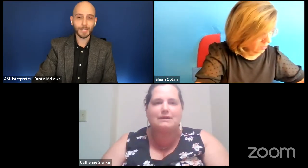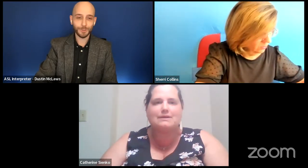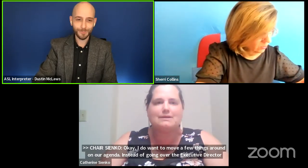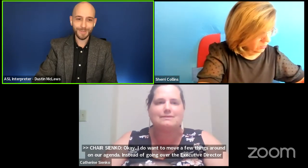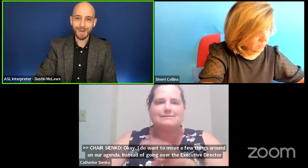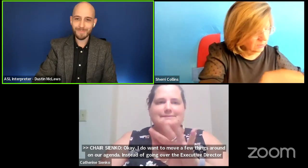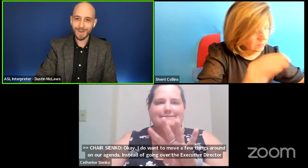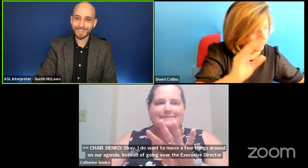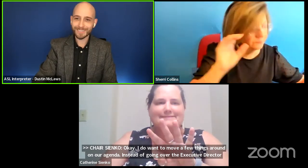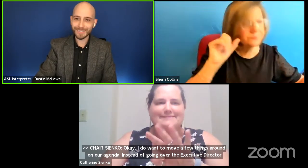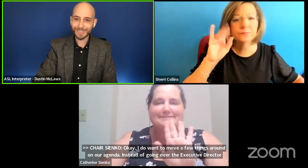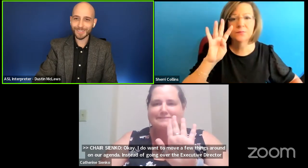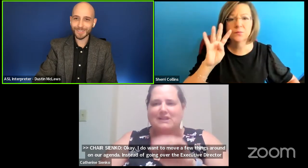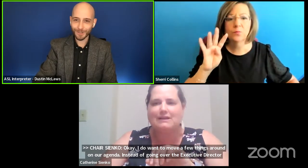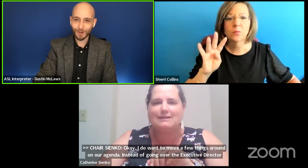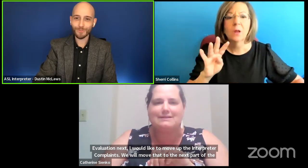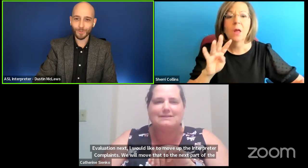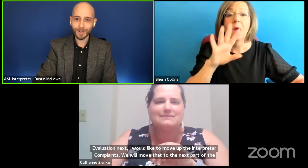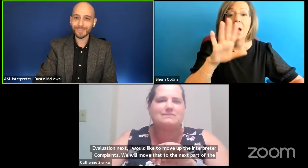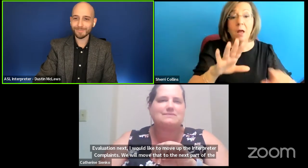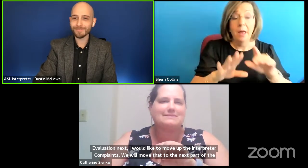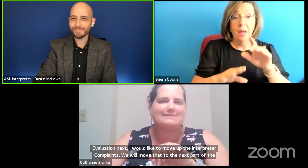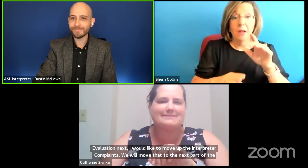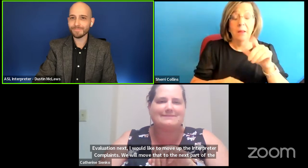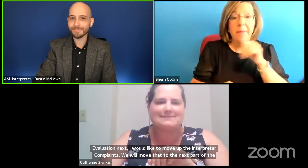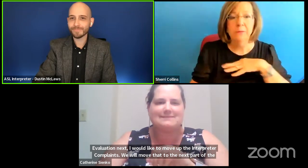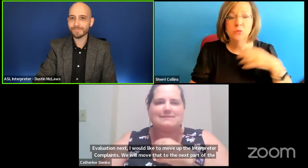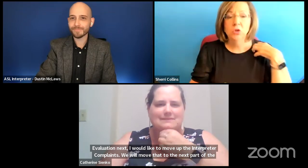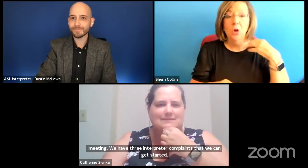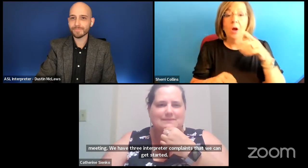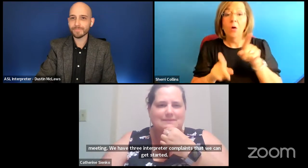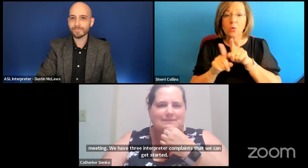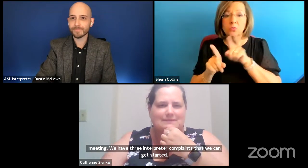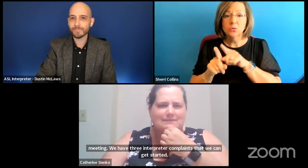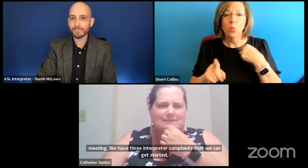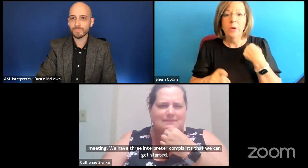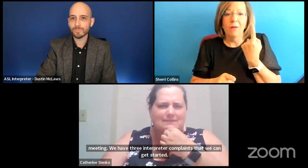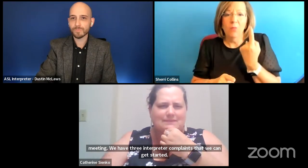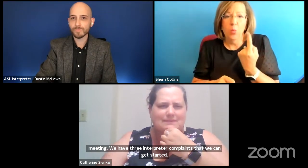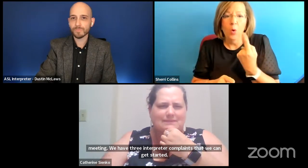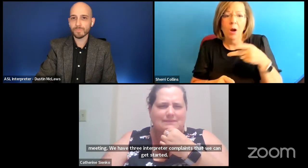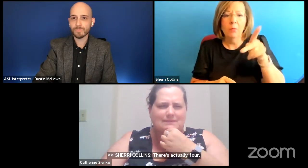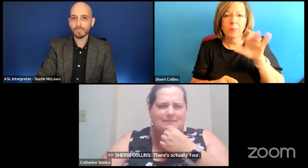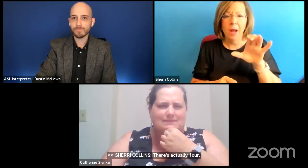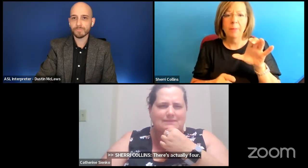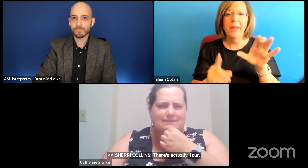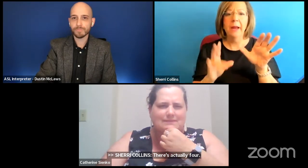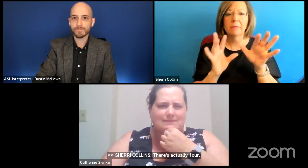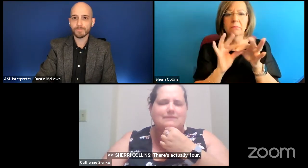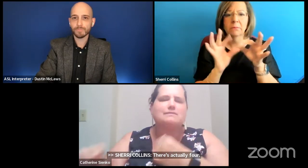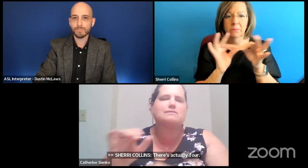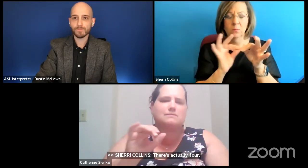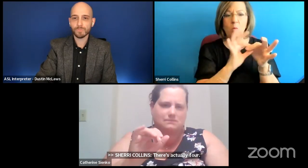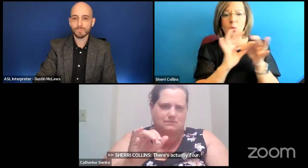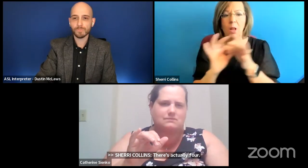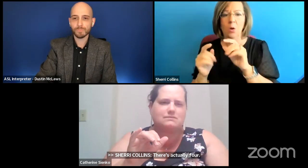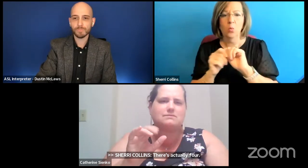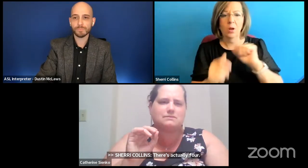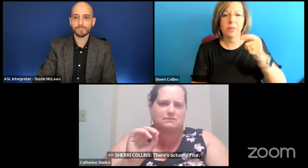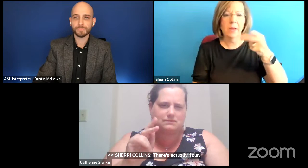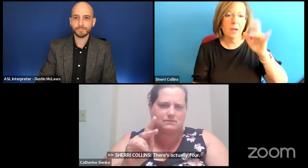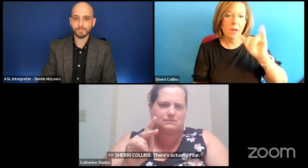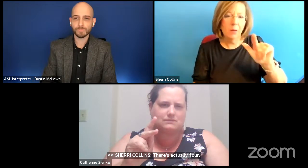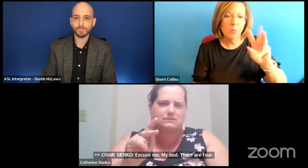Excuse me, my bad. There are 4. And then, Madam Chair, also, we do have